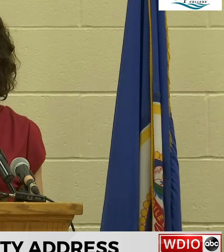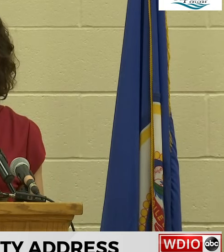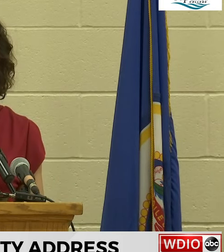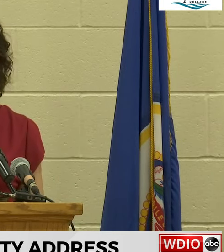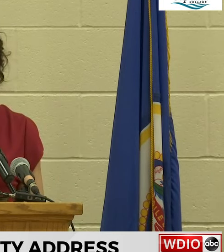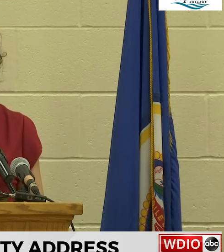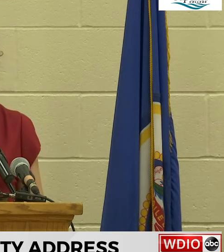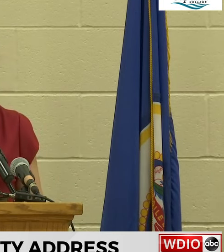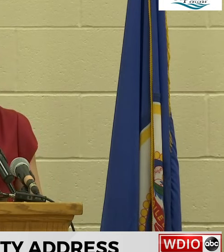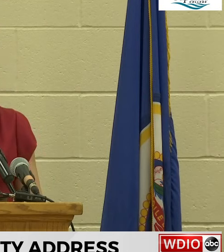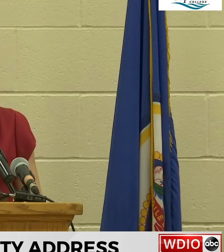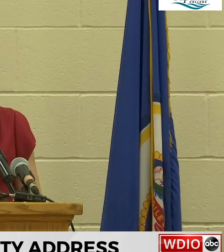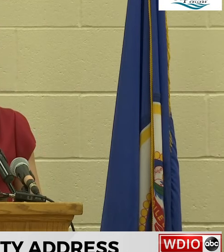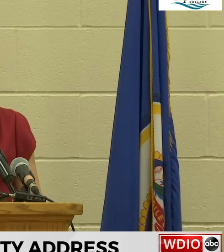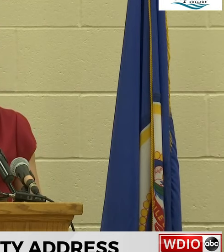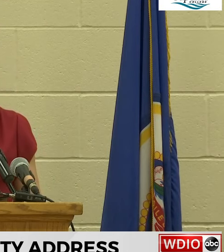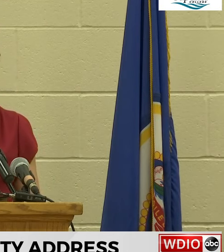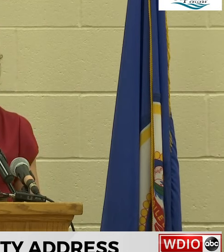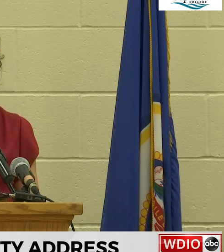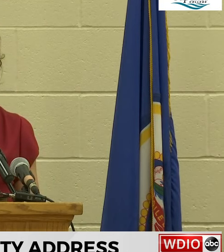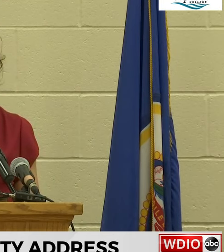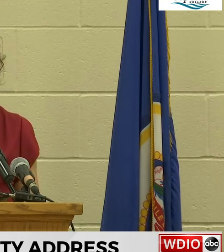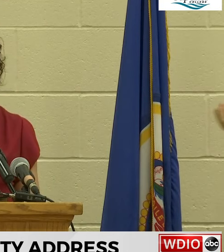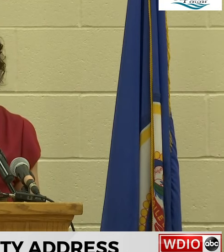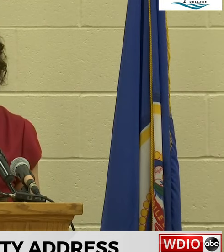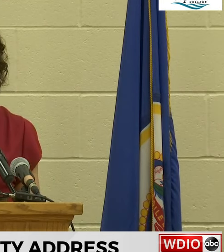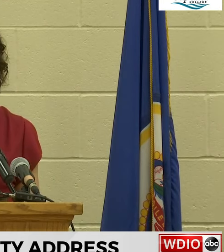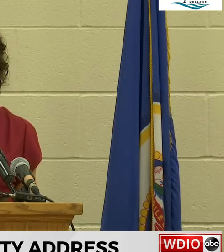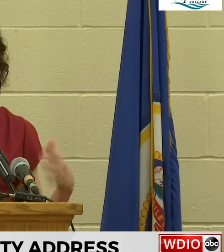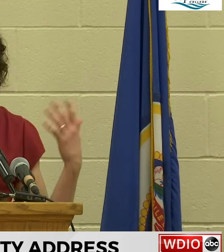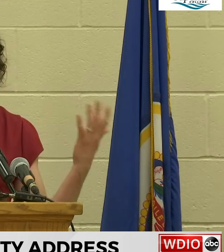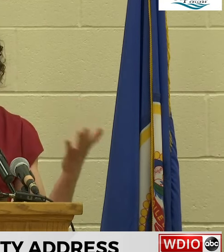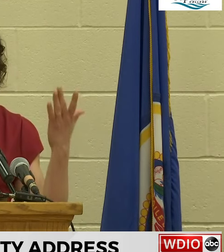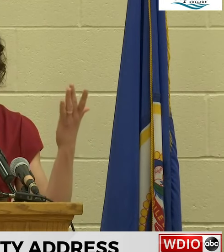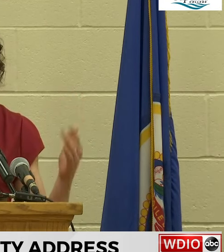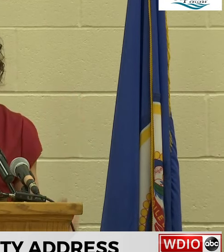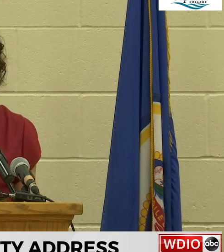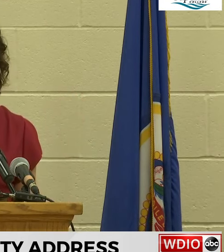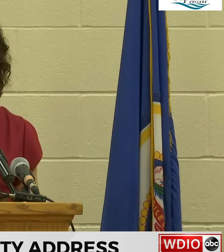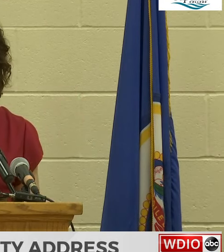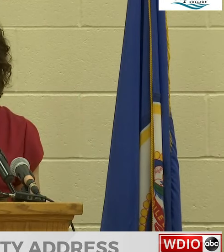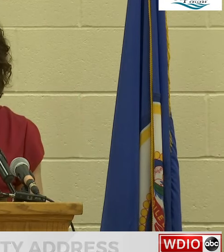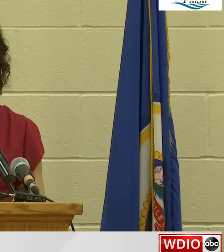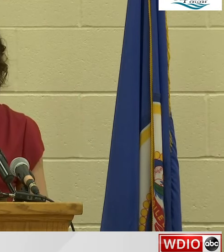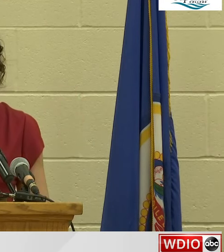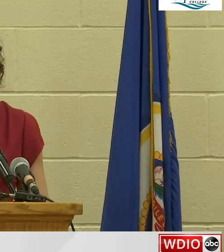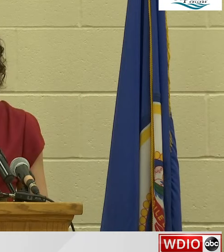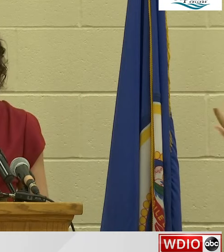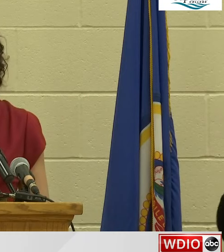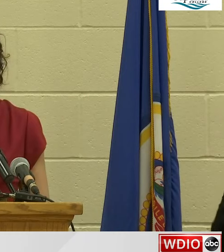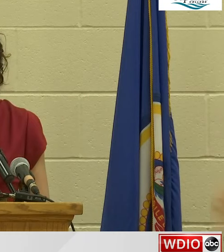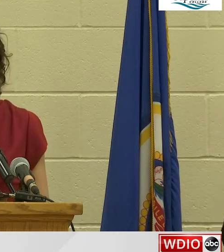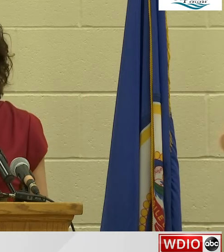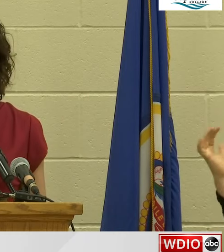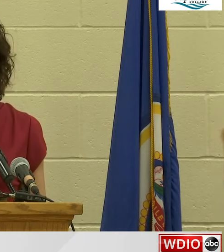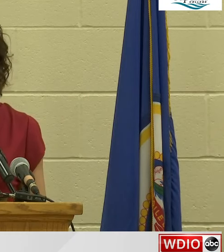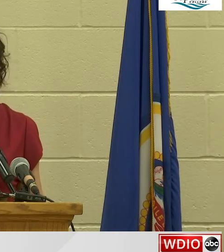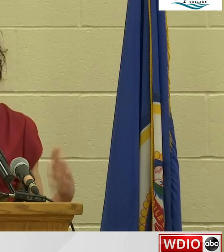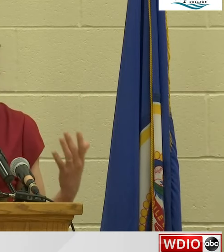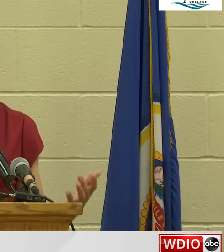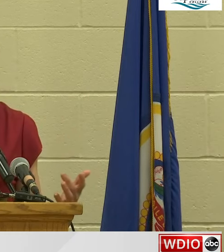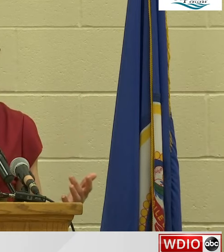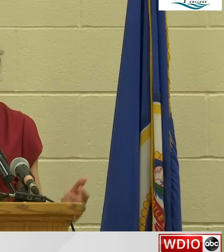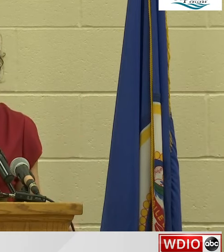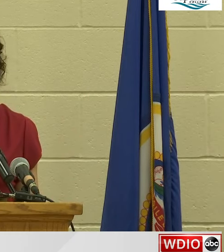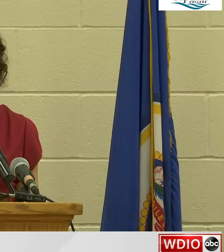Clock Tower Cafe. They have provided our refreshments, and so I invite you to join us afterwards. The DTA